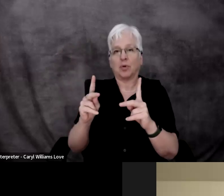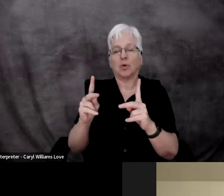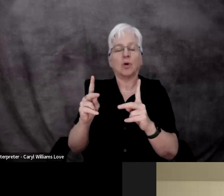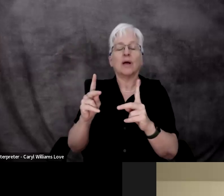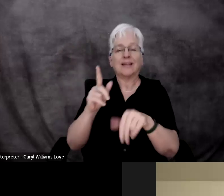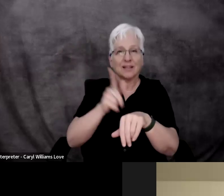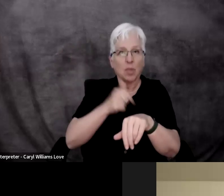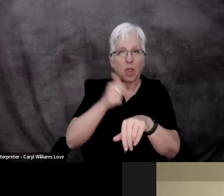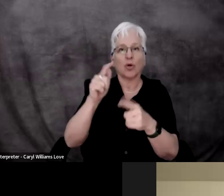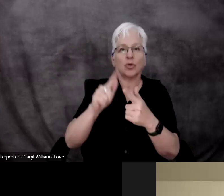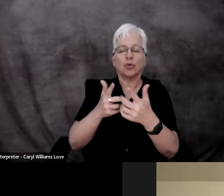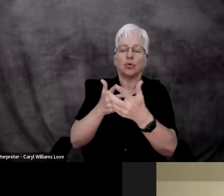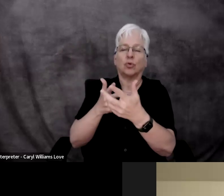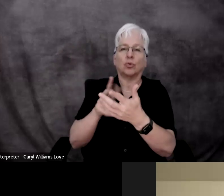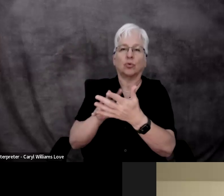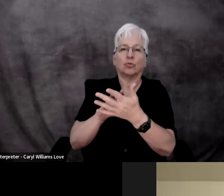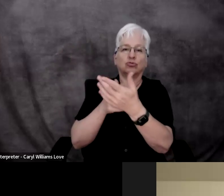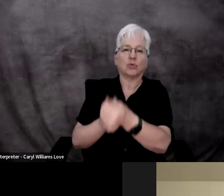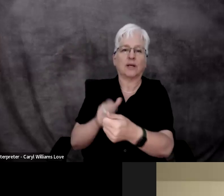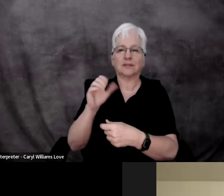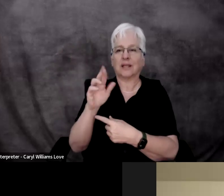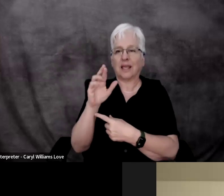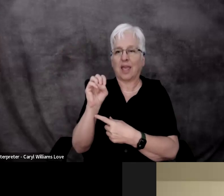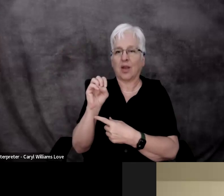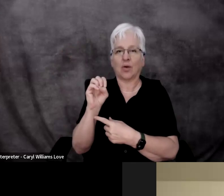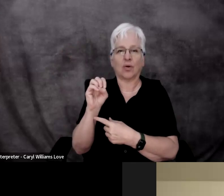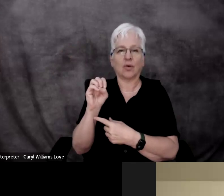for what's just lost it, I apologize.